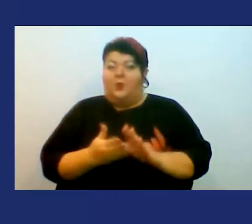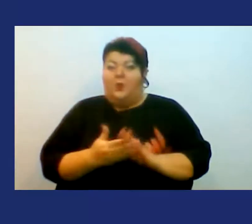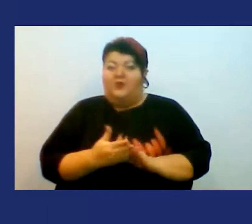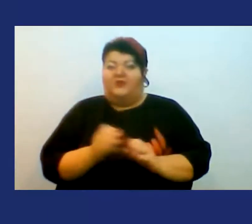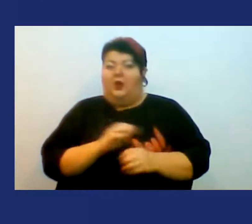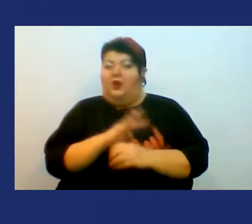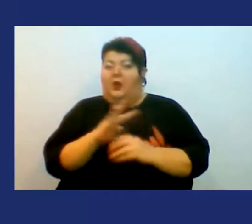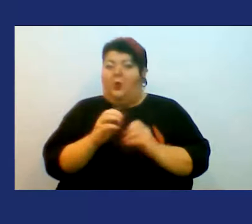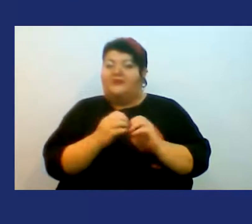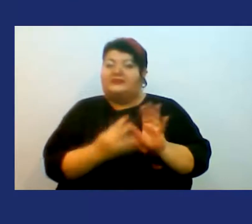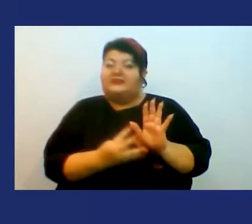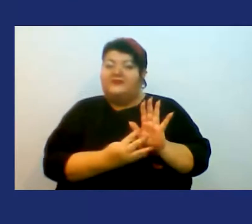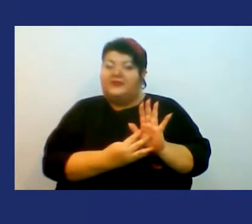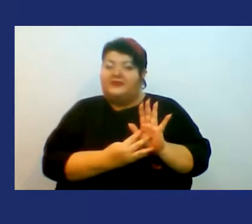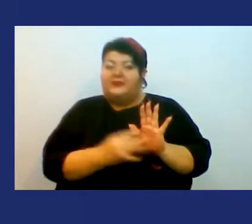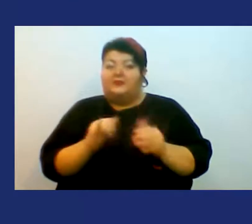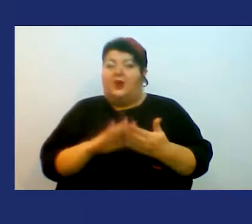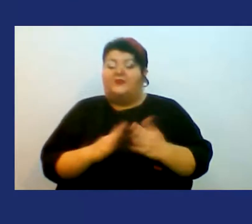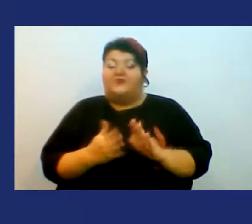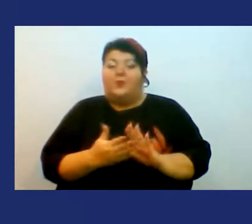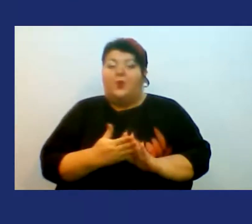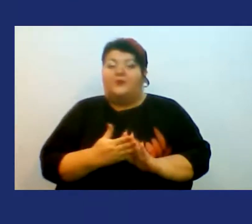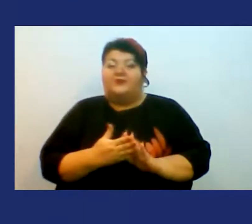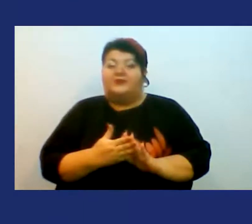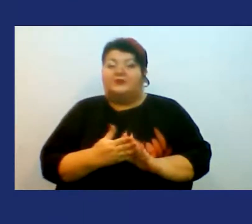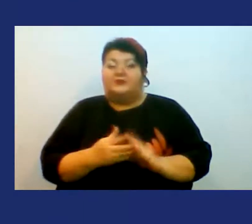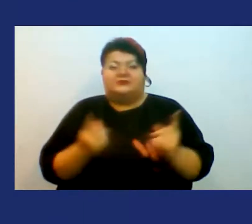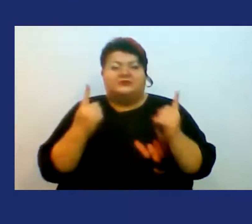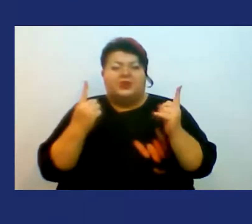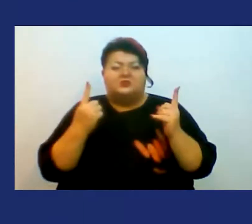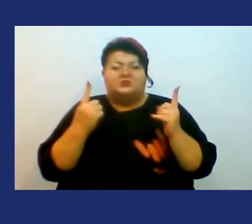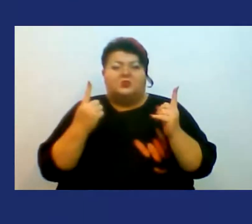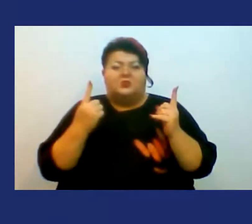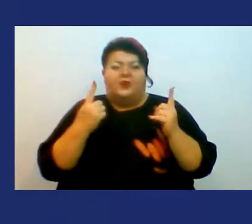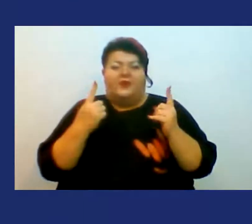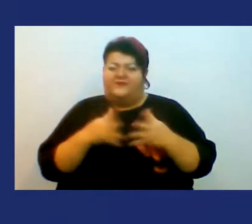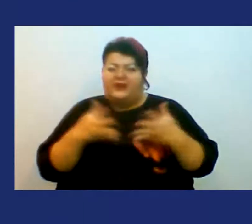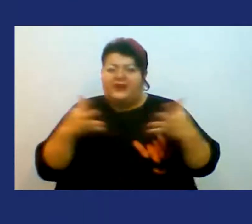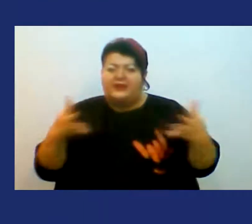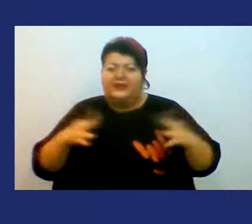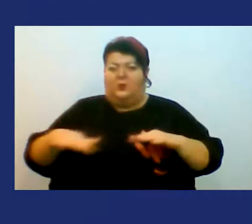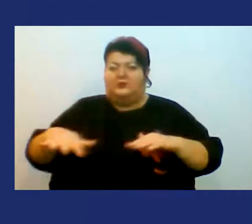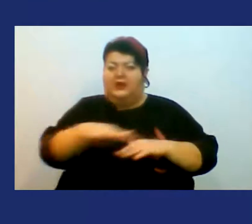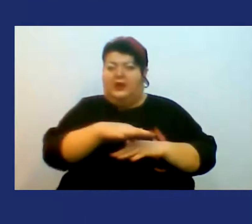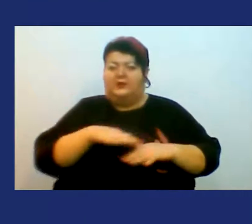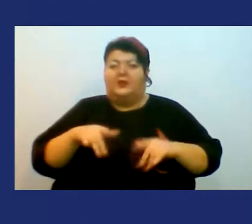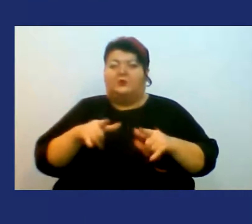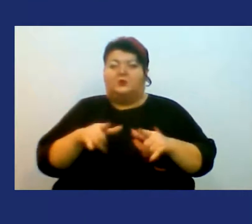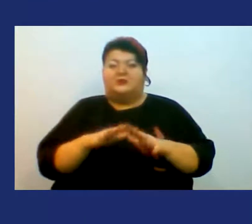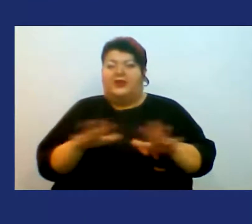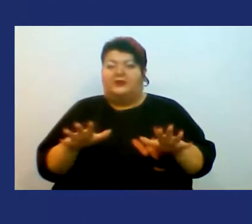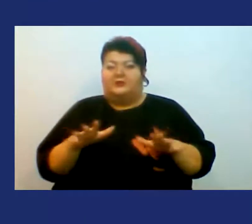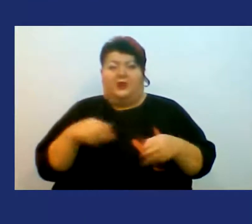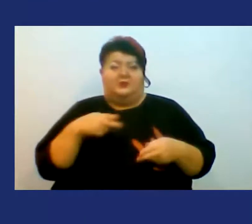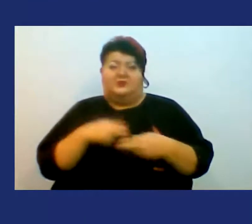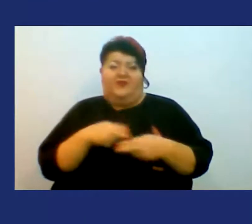the COVID-19 situation and because this is a big country with huge territory,